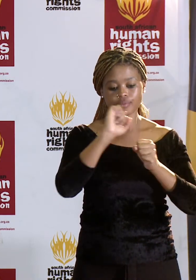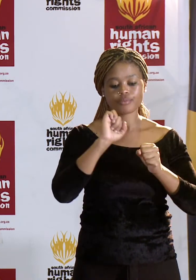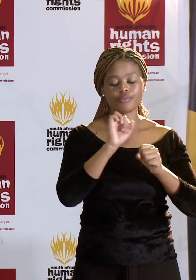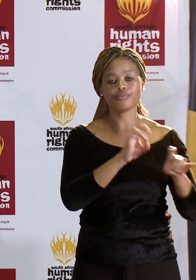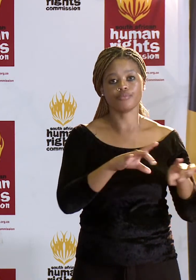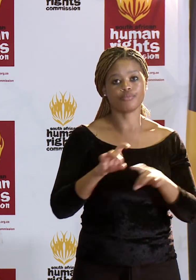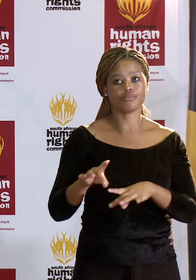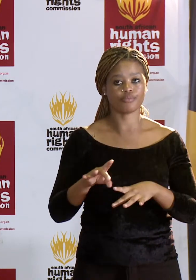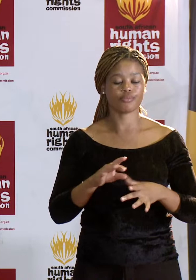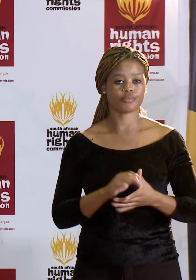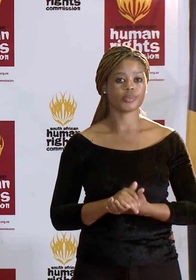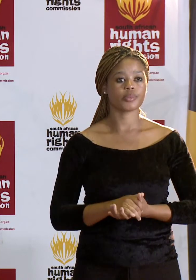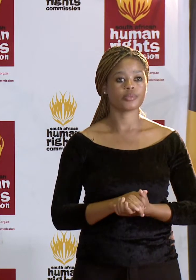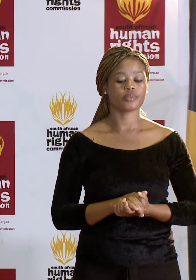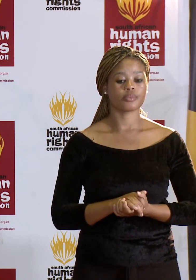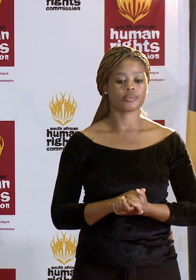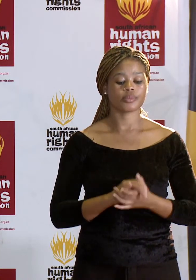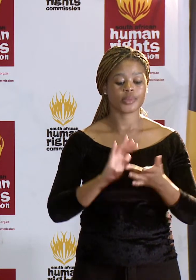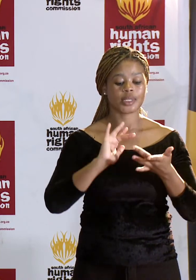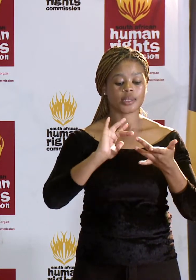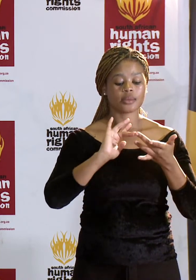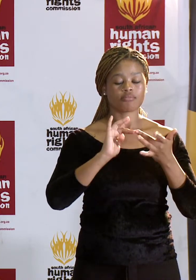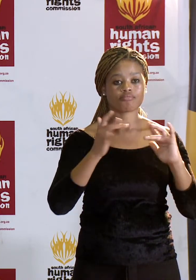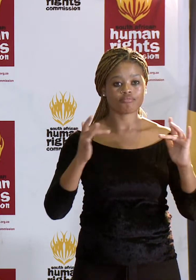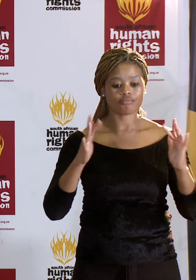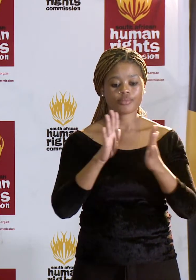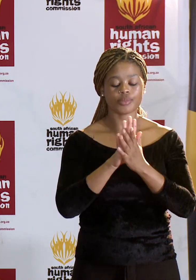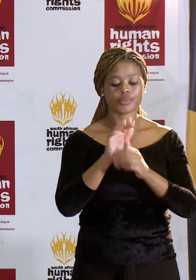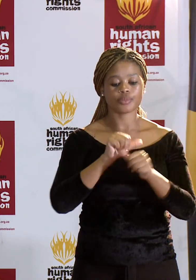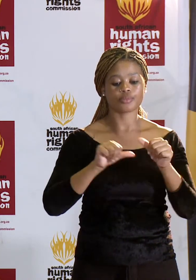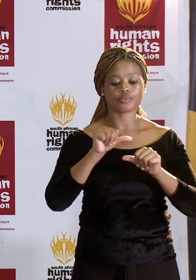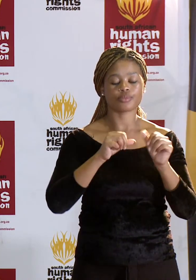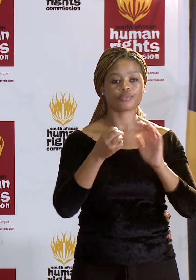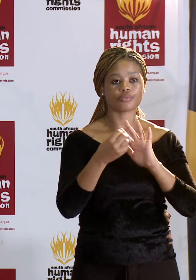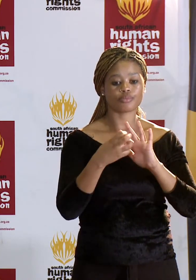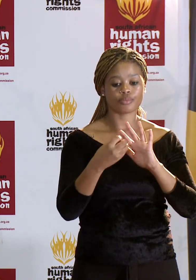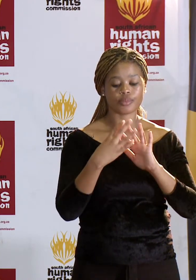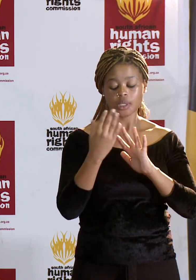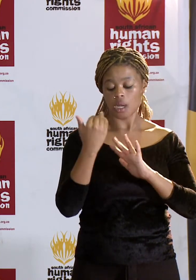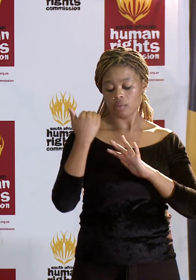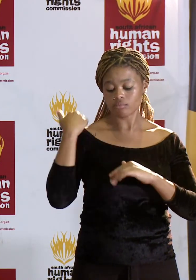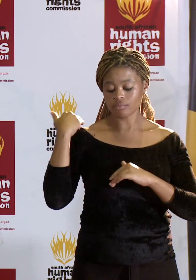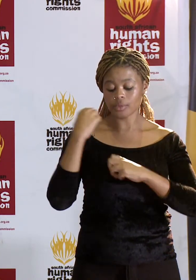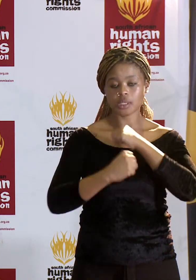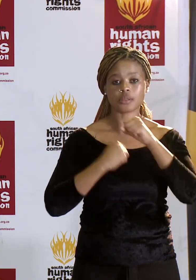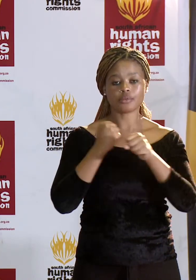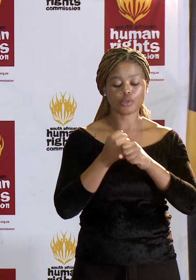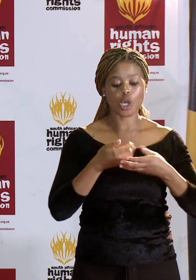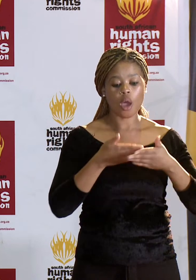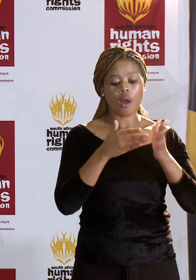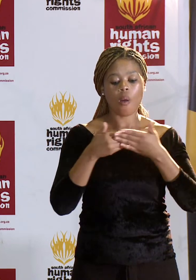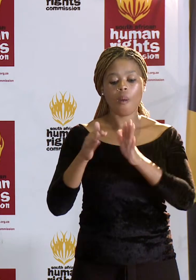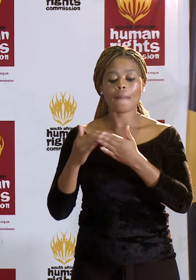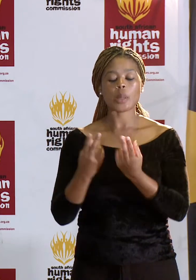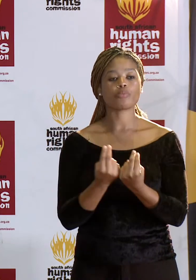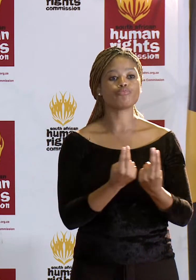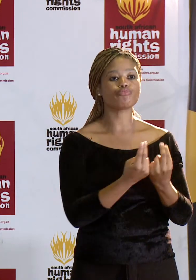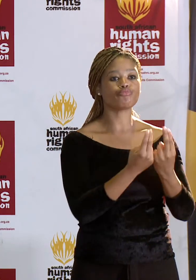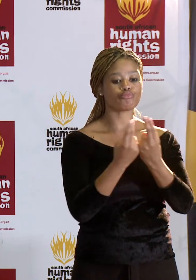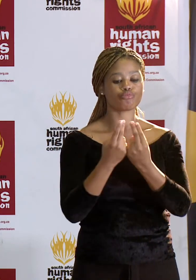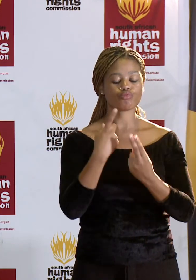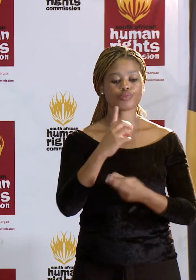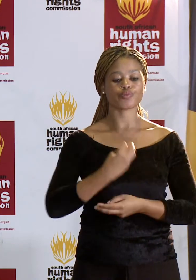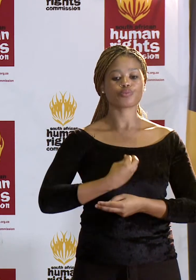struggles. The internet and social media in recent years has opened up new avenues for